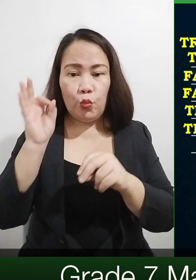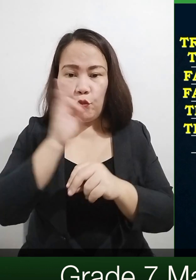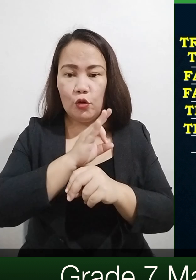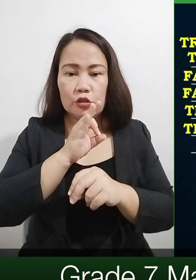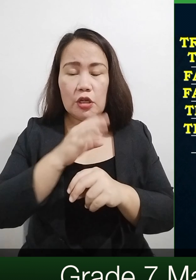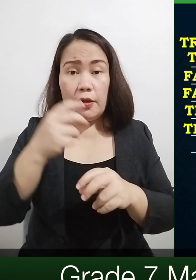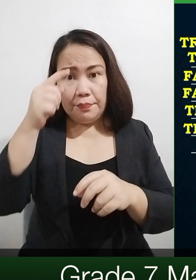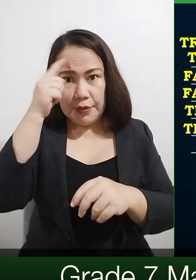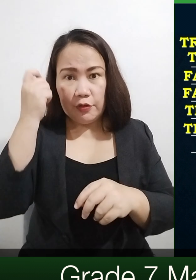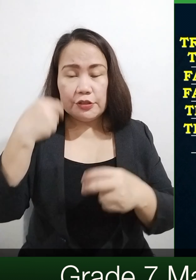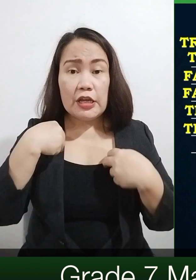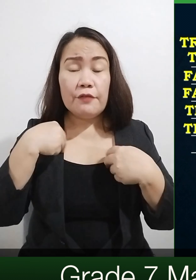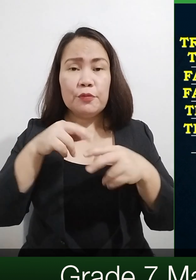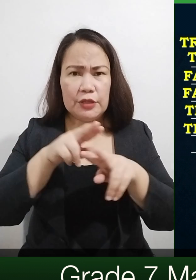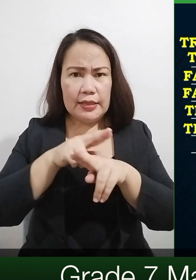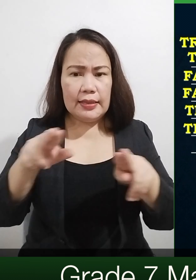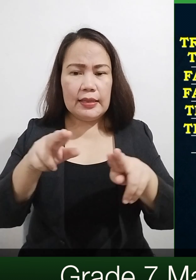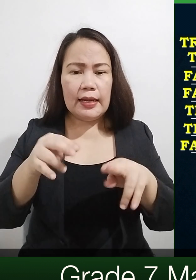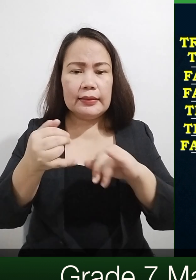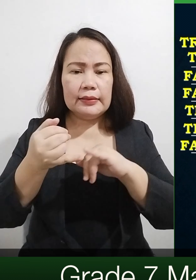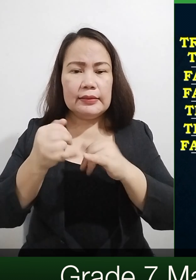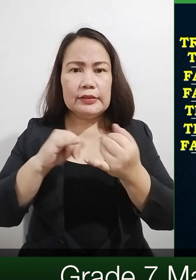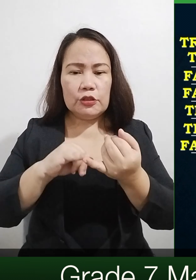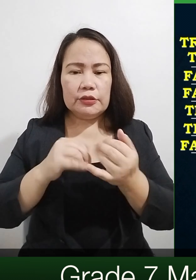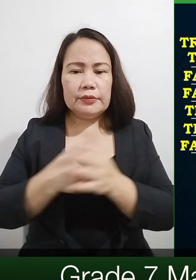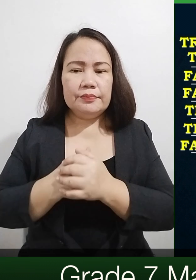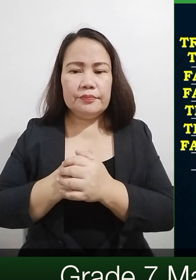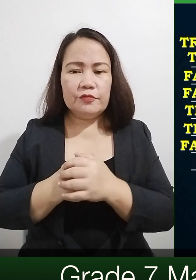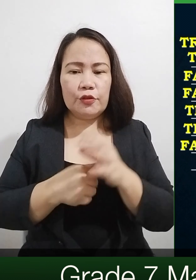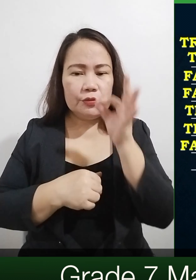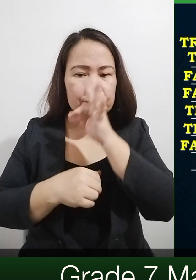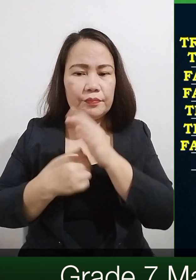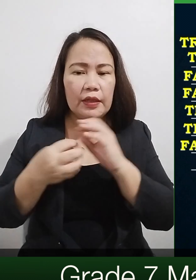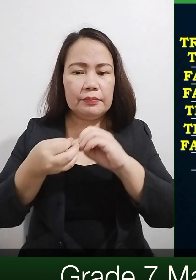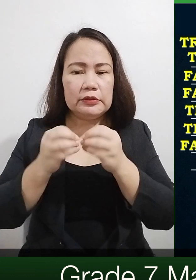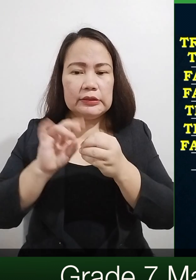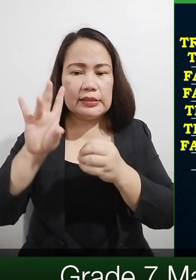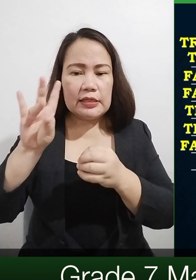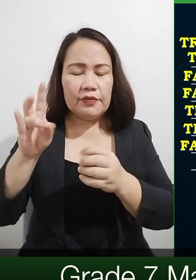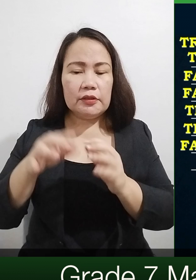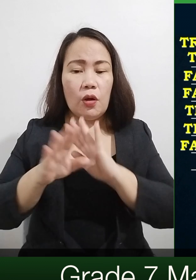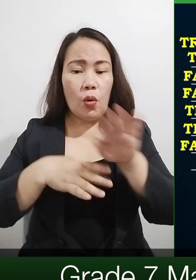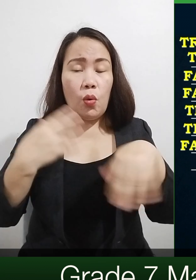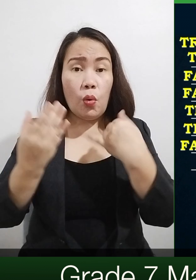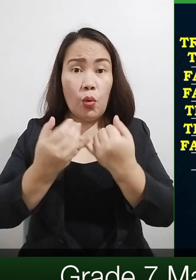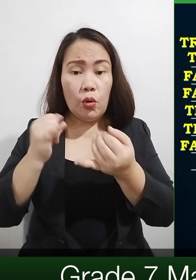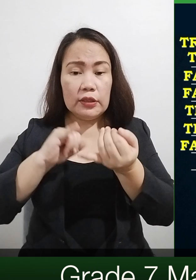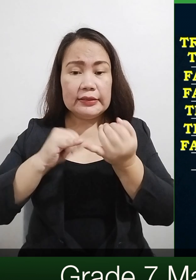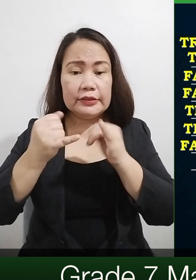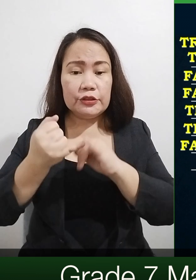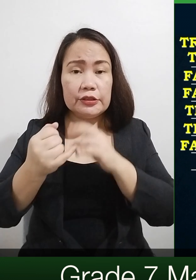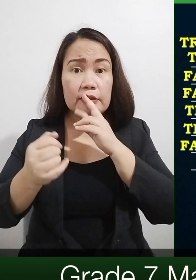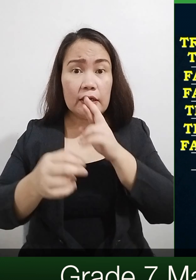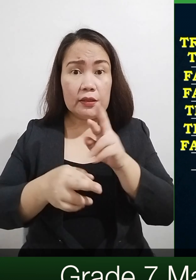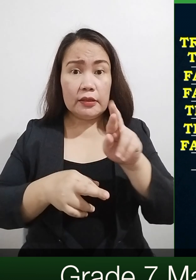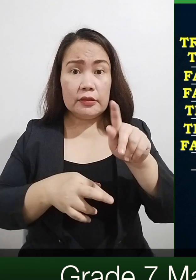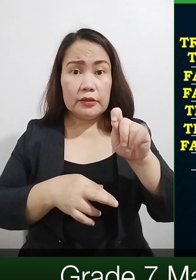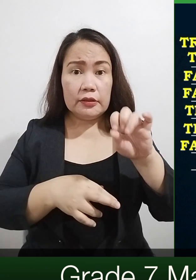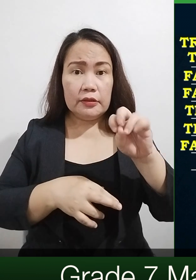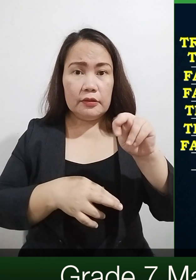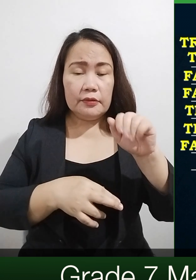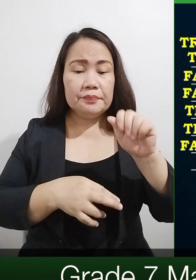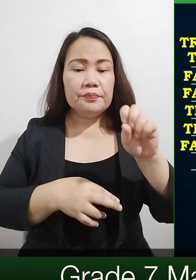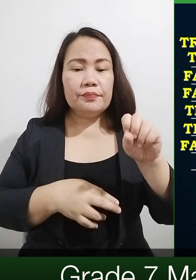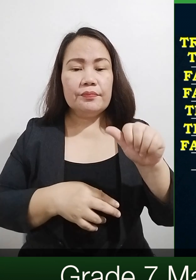also have non-integers. So, therefore, that is false. Number 7, all integers are